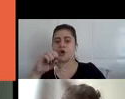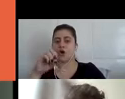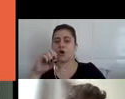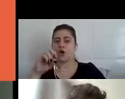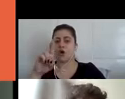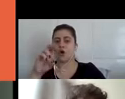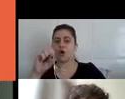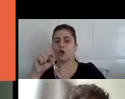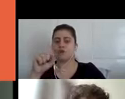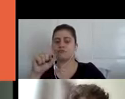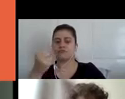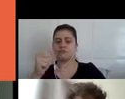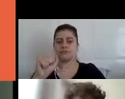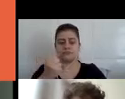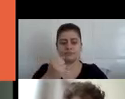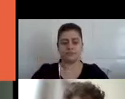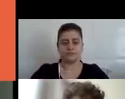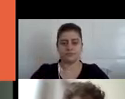So going to the conclusion,